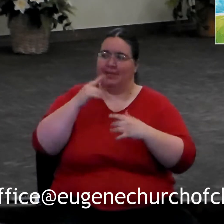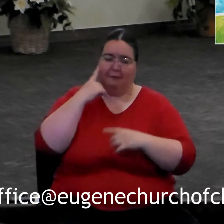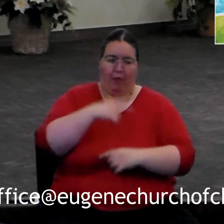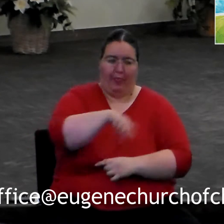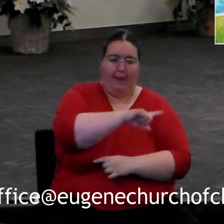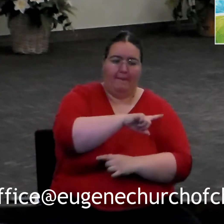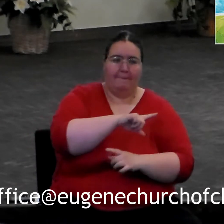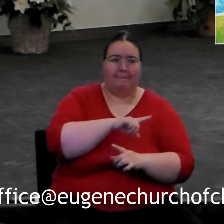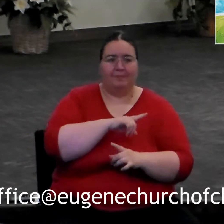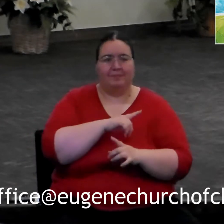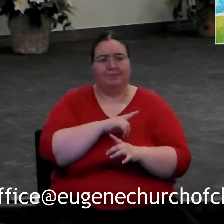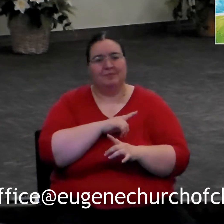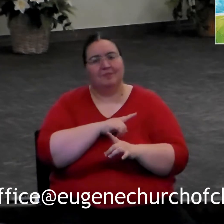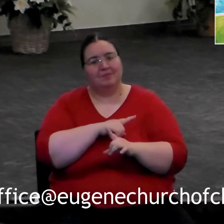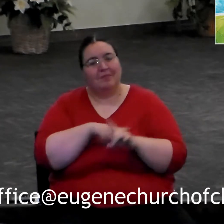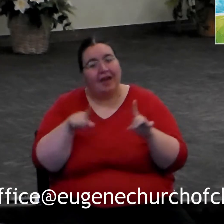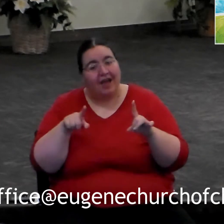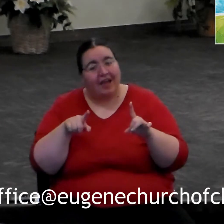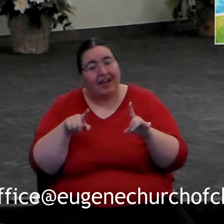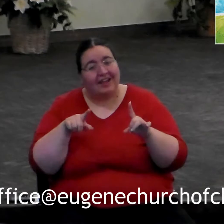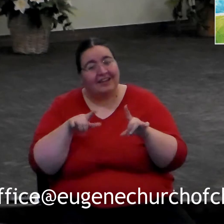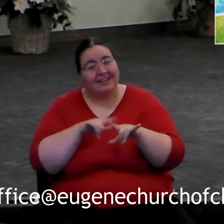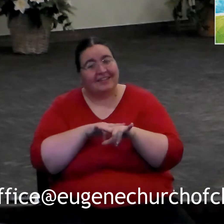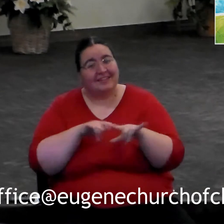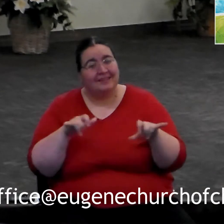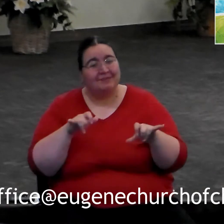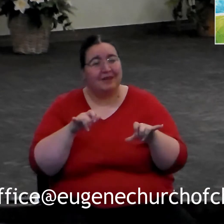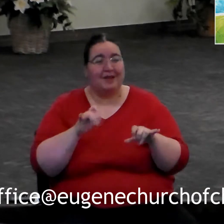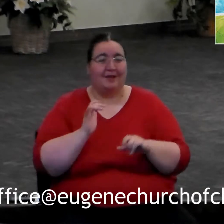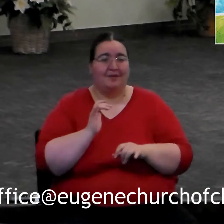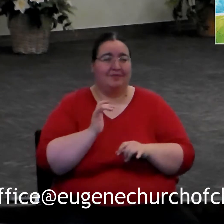across this way to God. God, can't be this way.